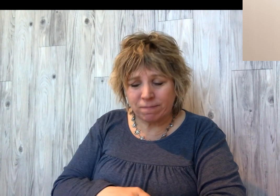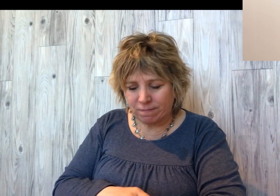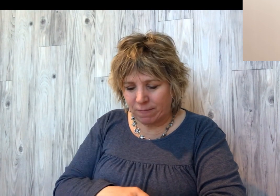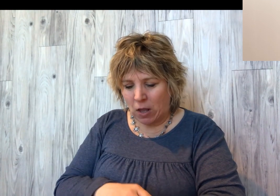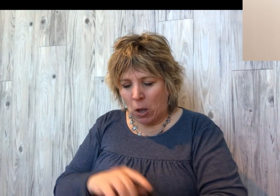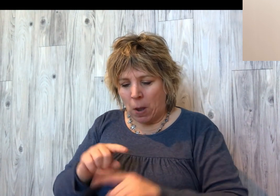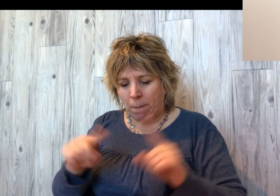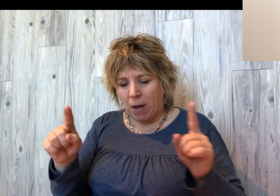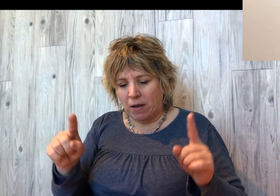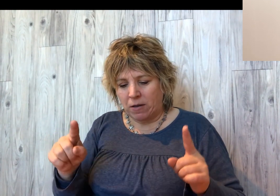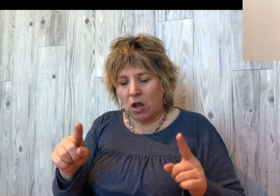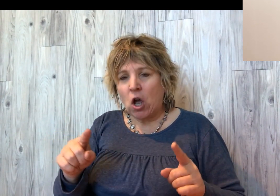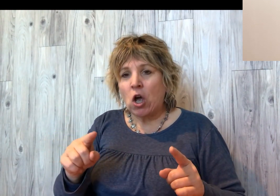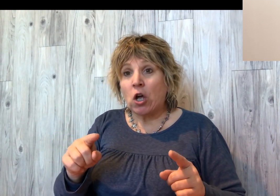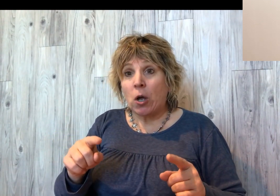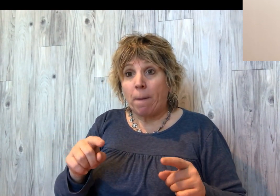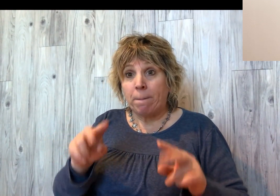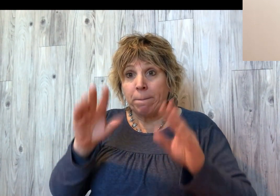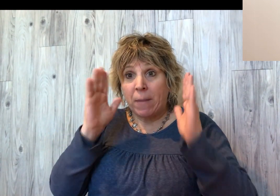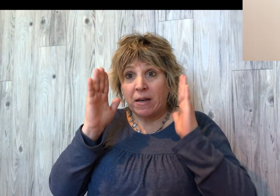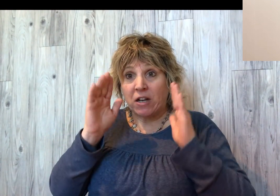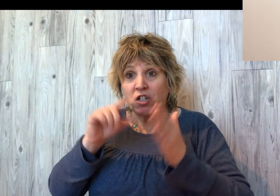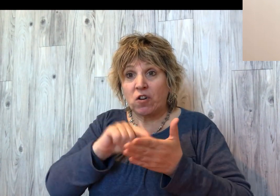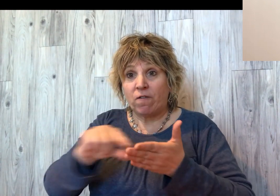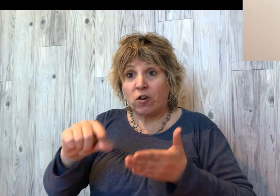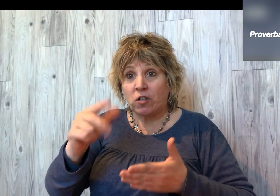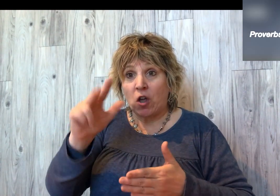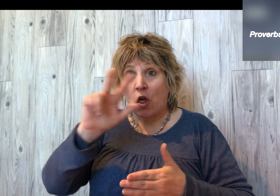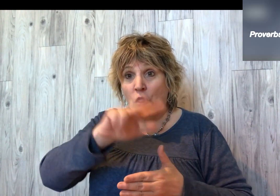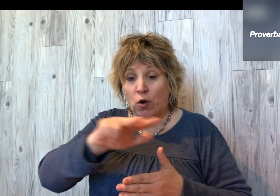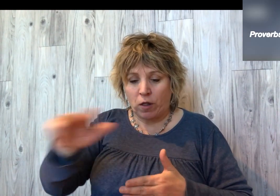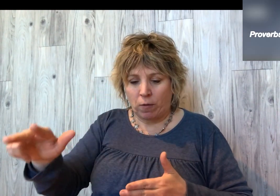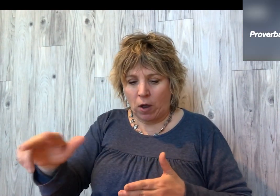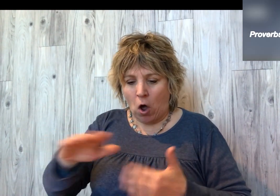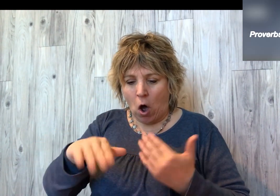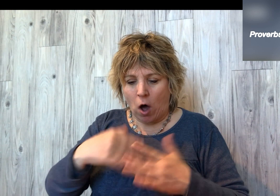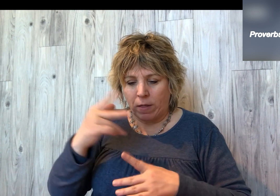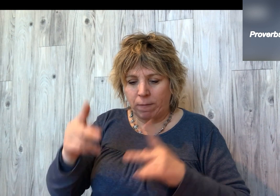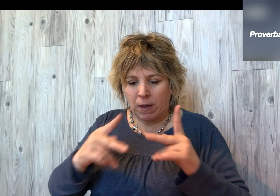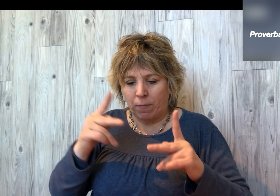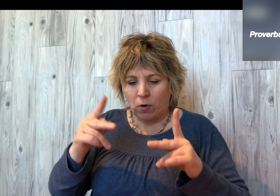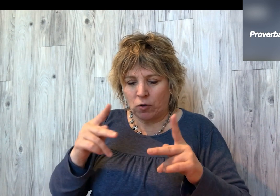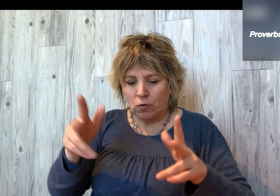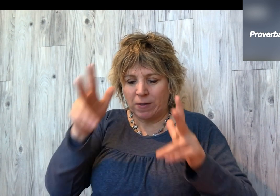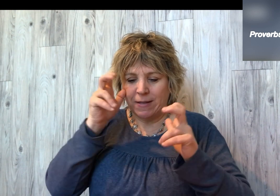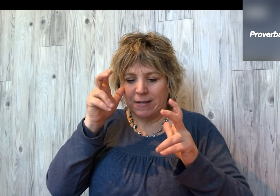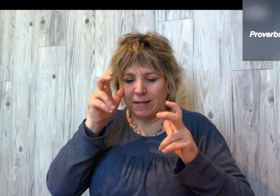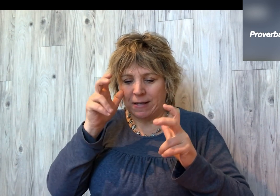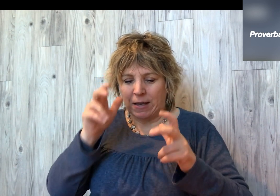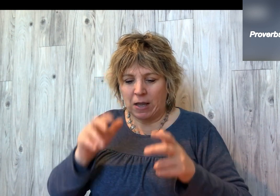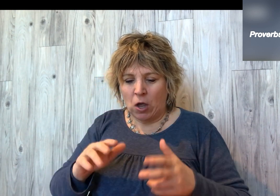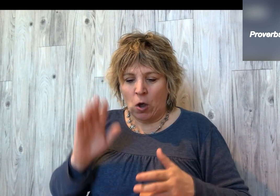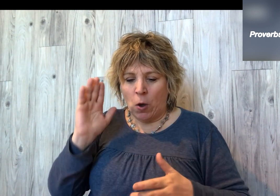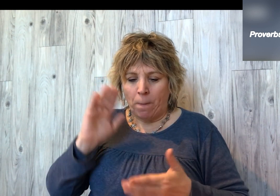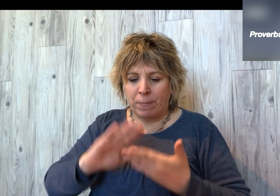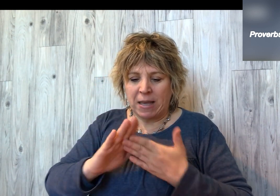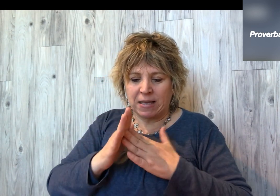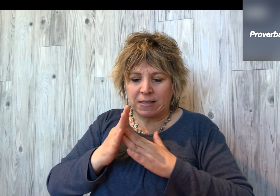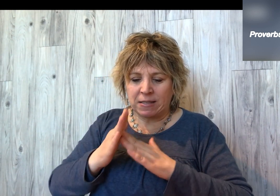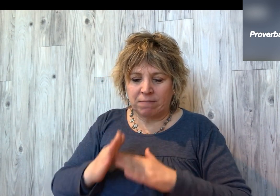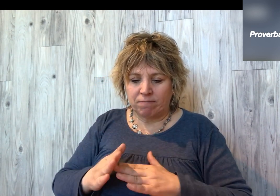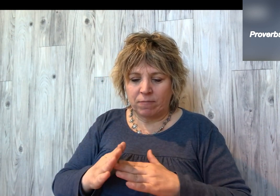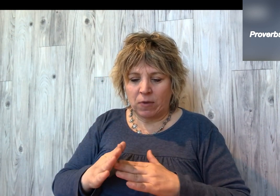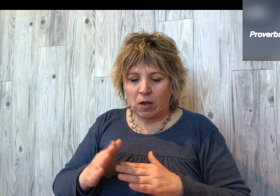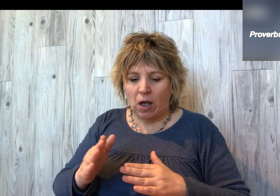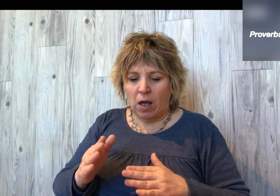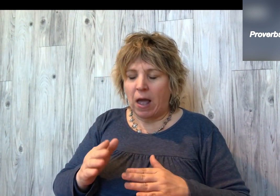will. But the chapter isn't over. Look at verse 33. It says this, but all who listen to me, this is wisdom talking, but all who listen to me will